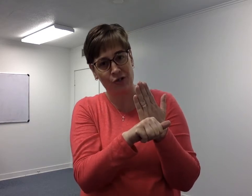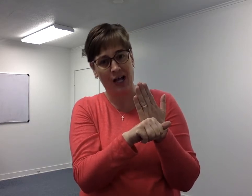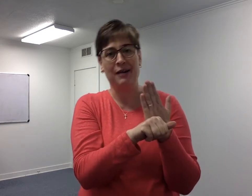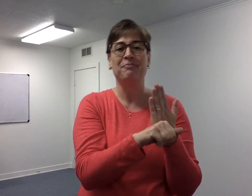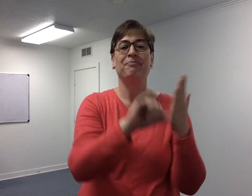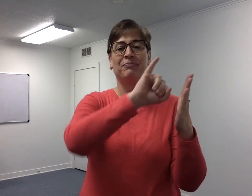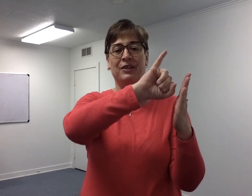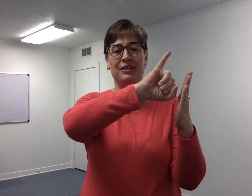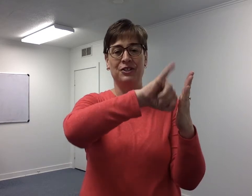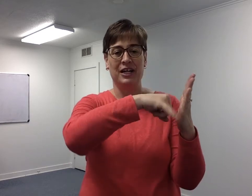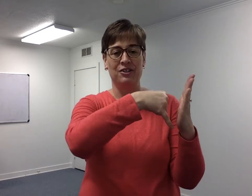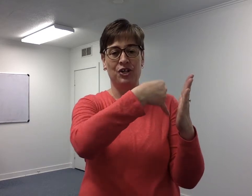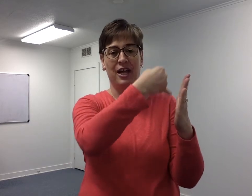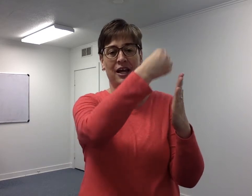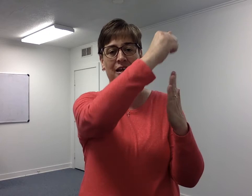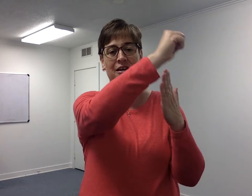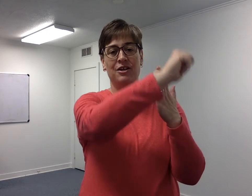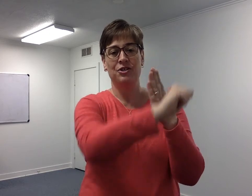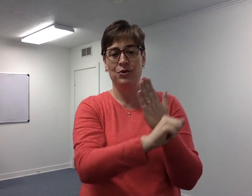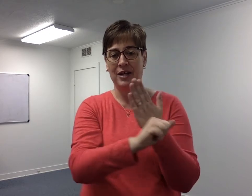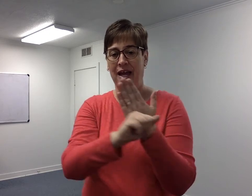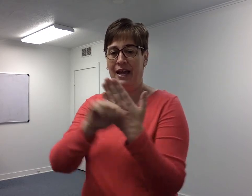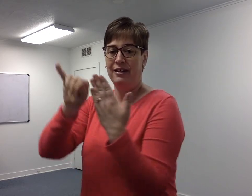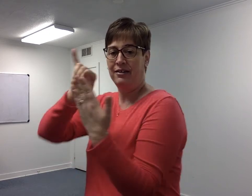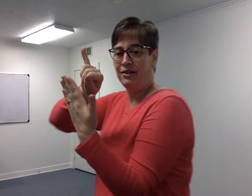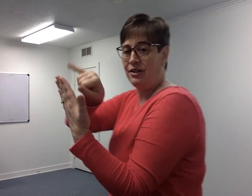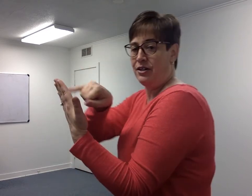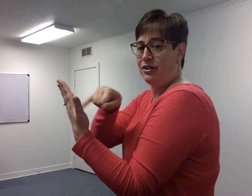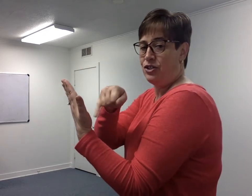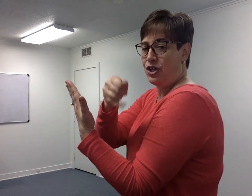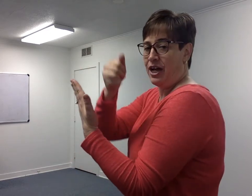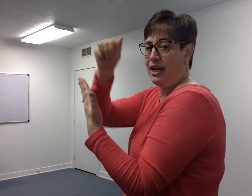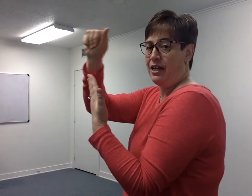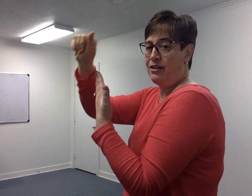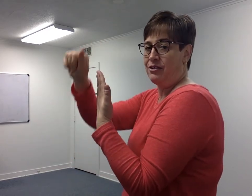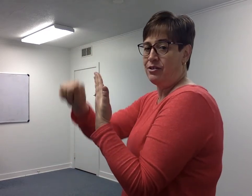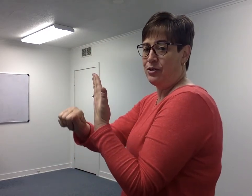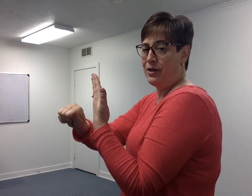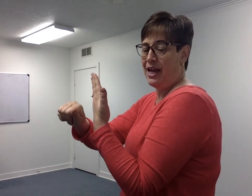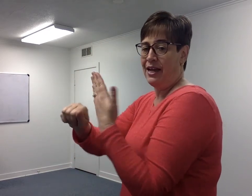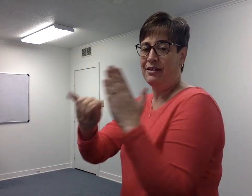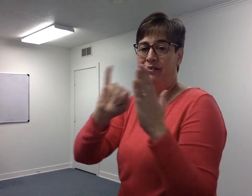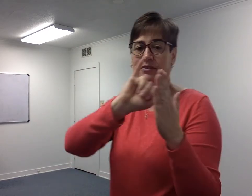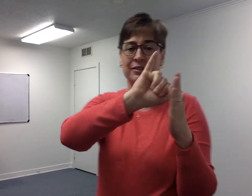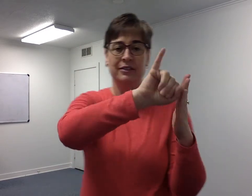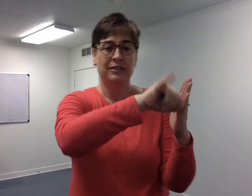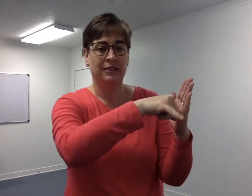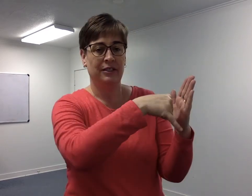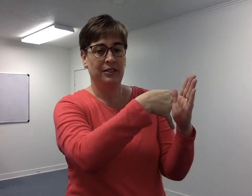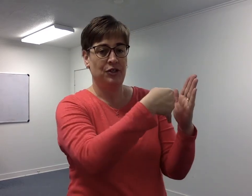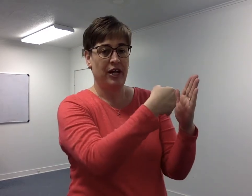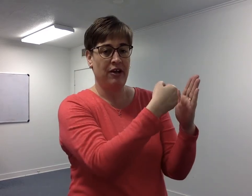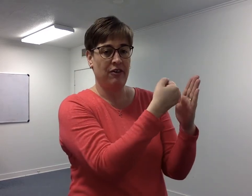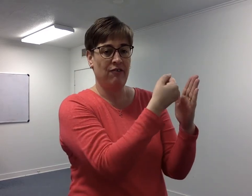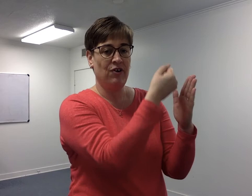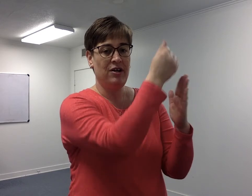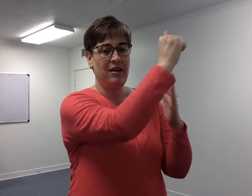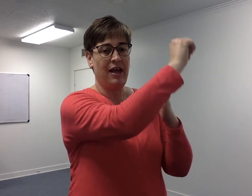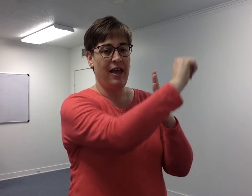July. Okay, so you got J to an A, J to an A, J on the front,